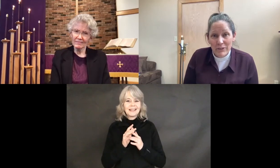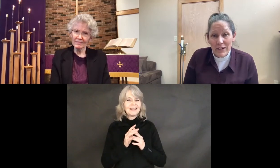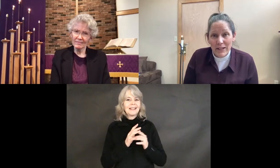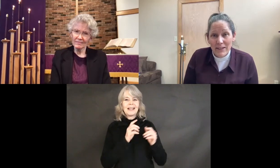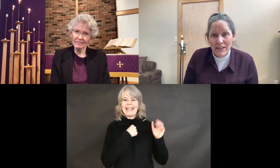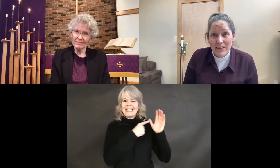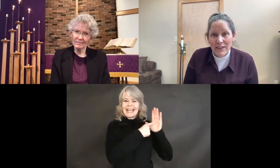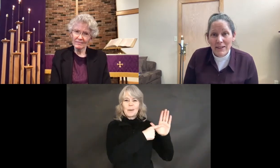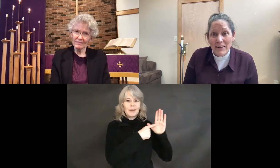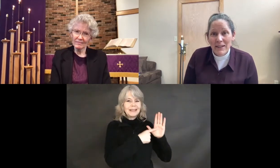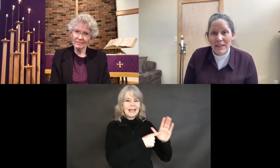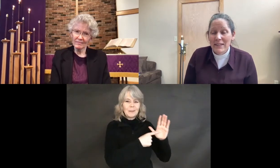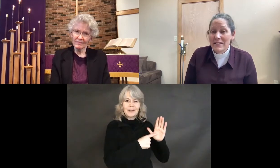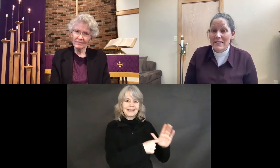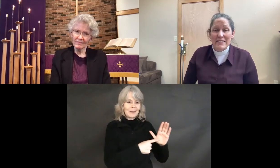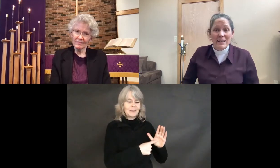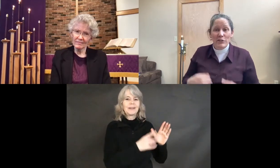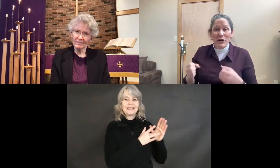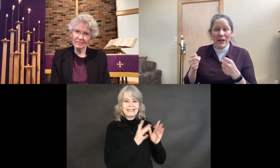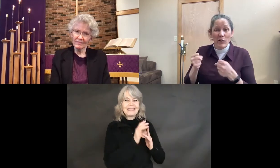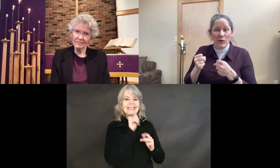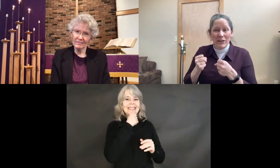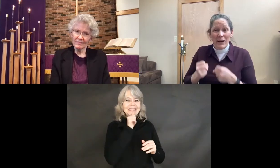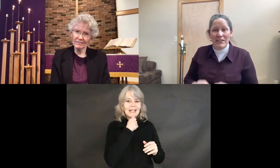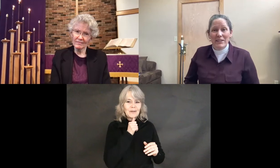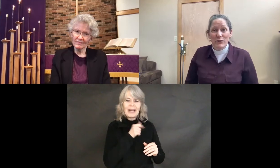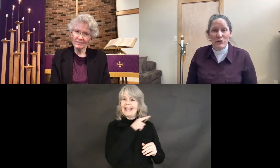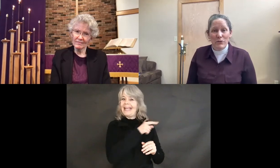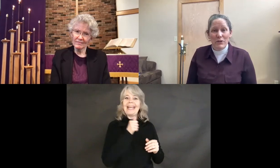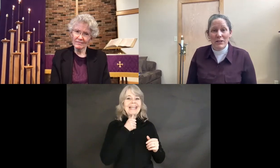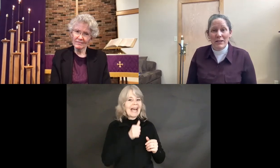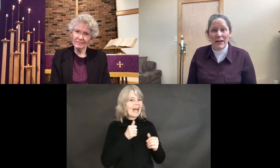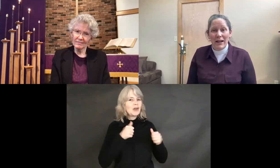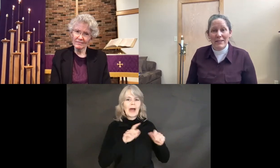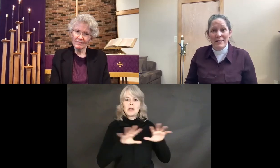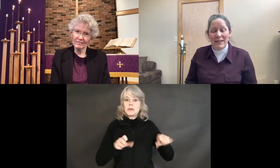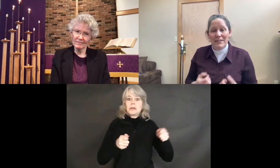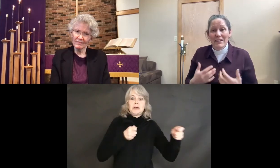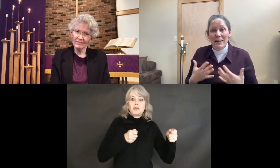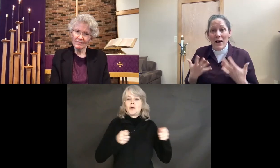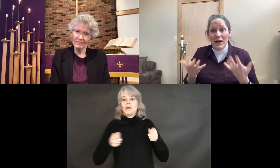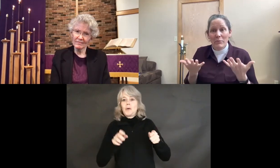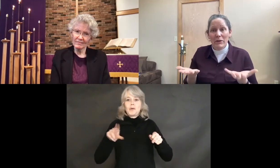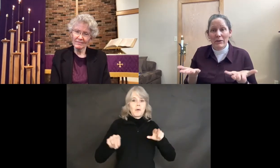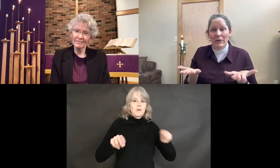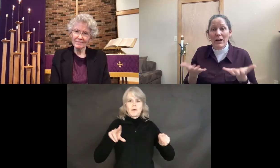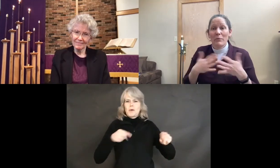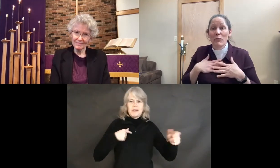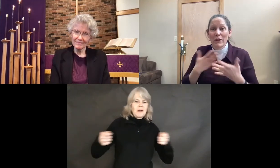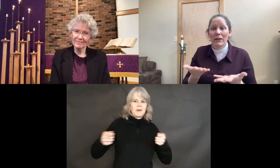suffering, he didn't try to hold on to control. And instead he said, I'm here, I'm